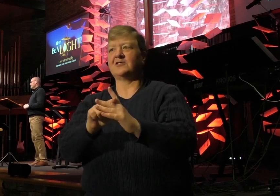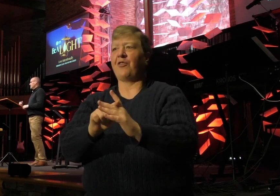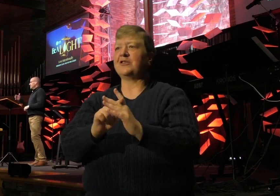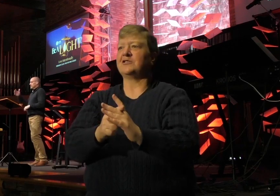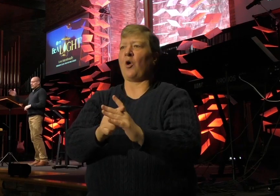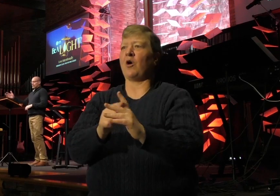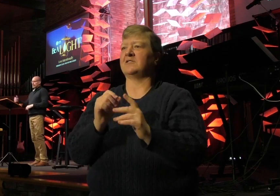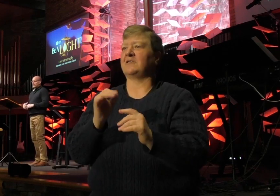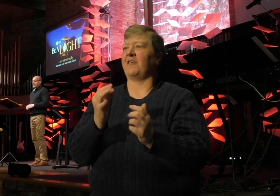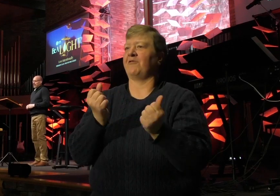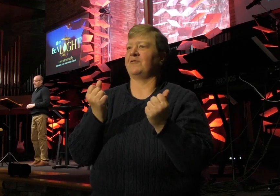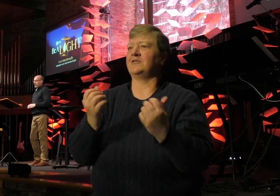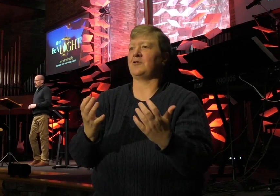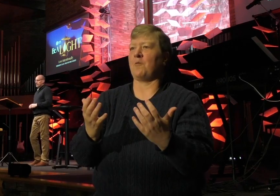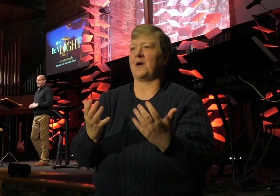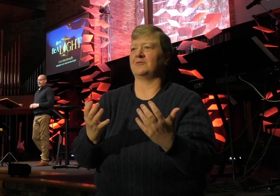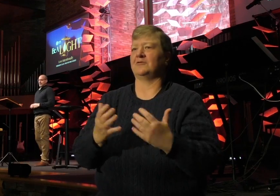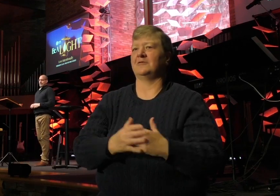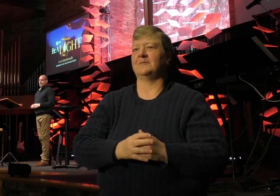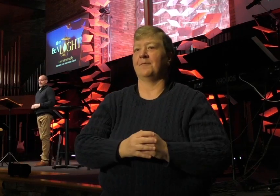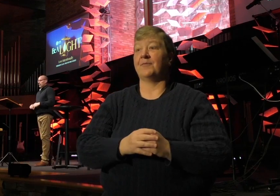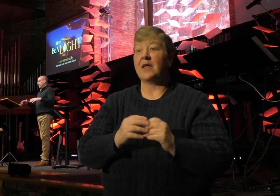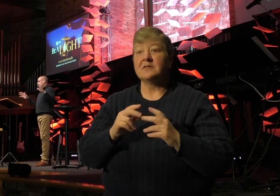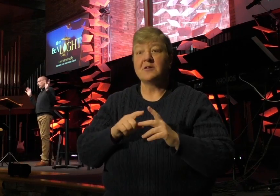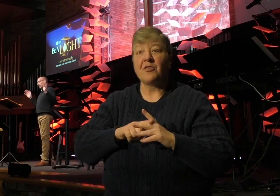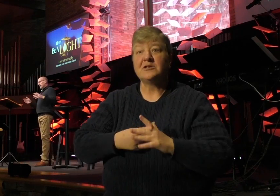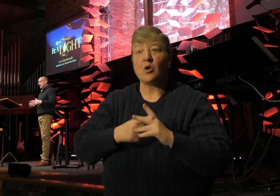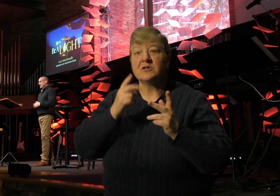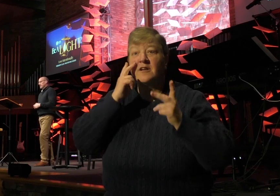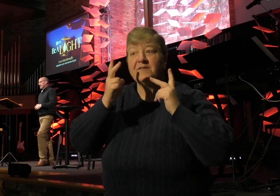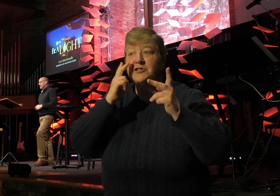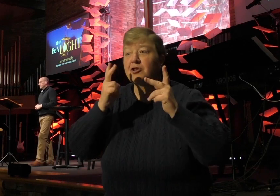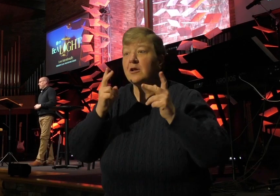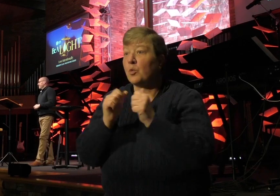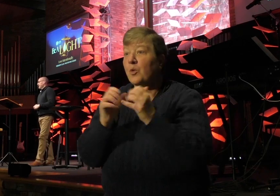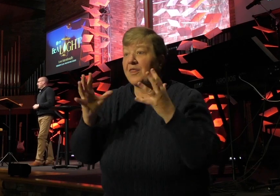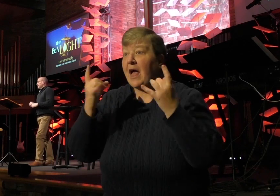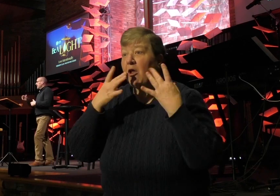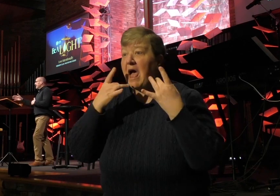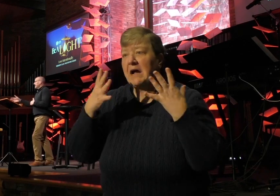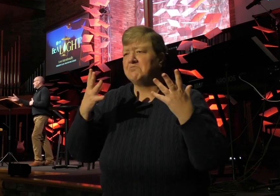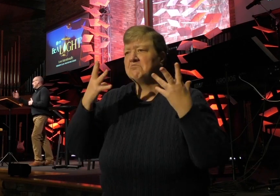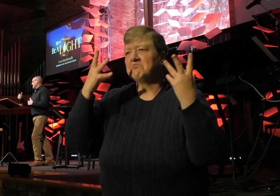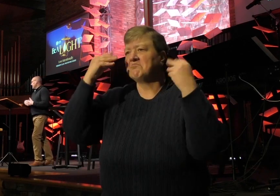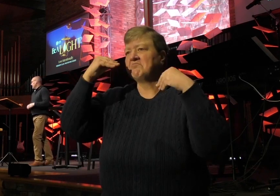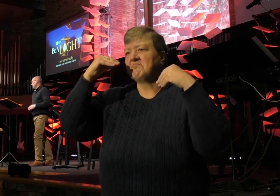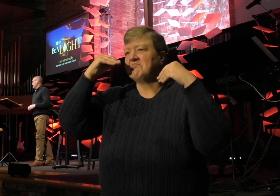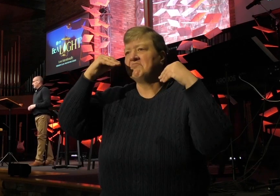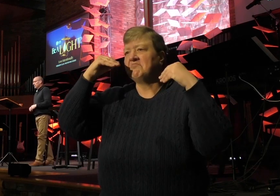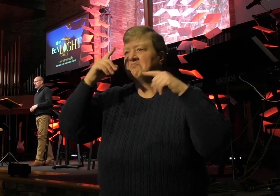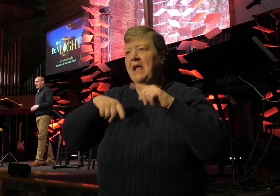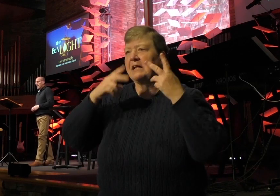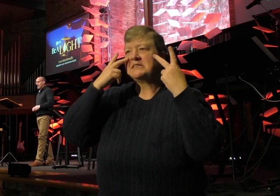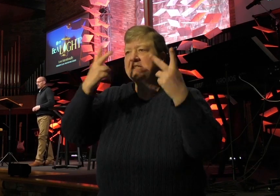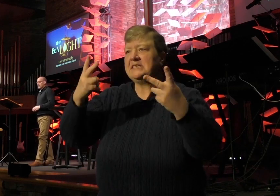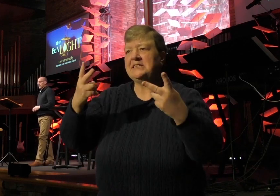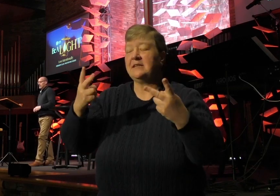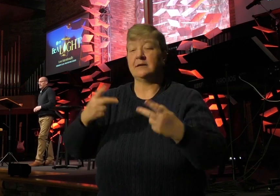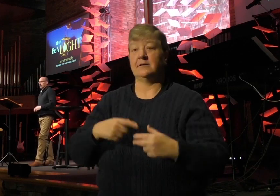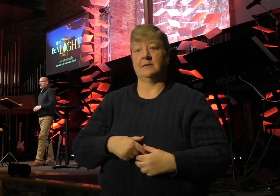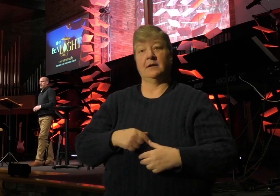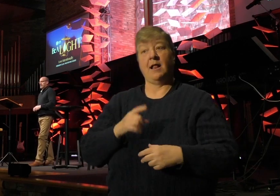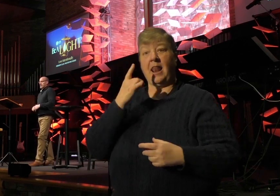so much. It's the source of vision. Without it, we can't see a thing. Light is the key to